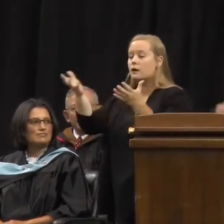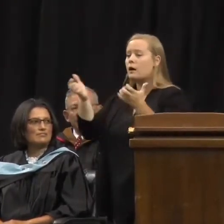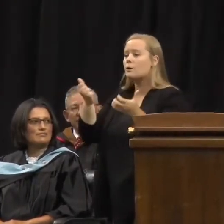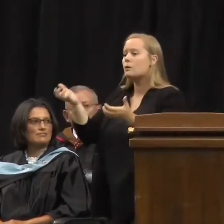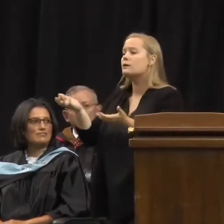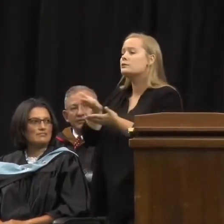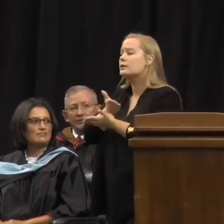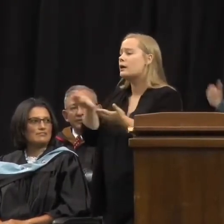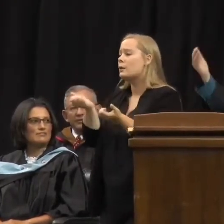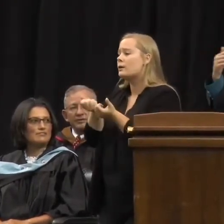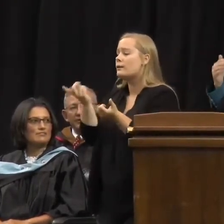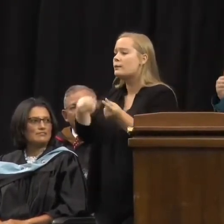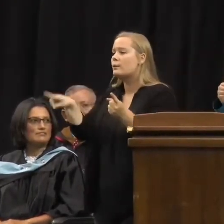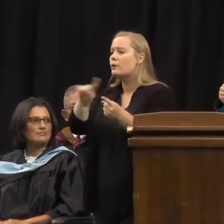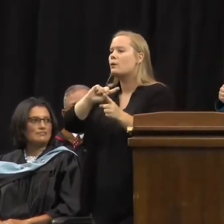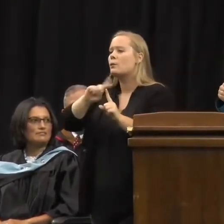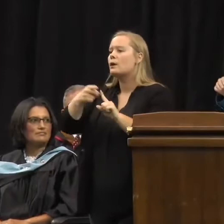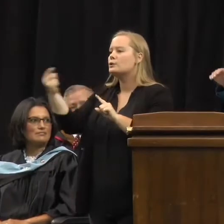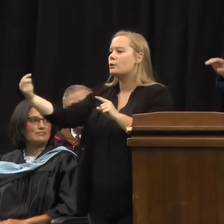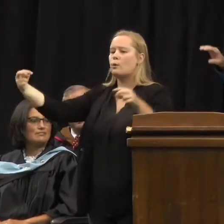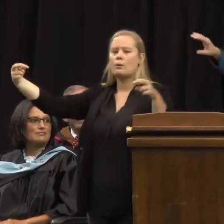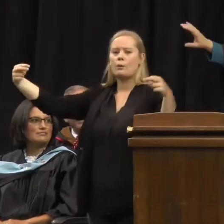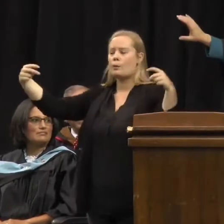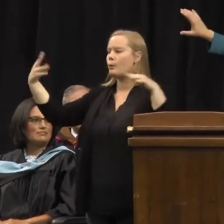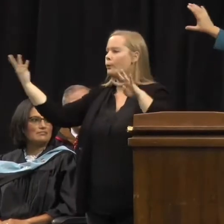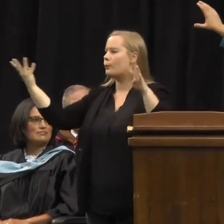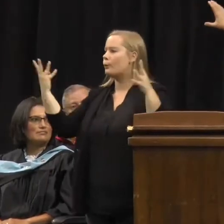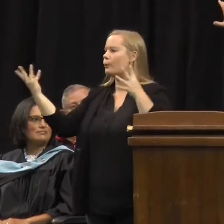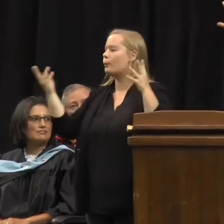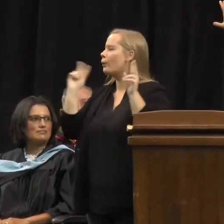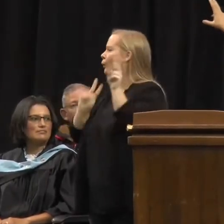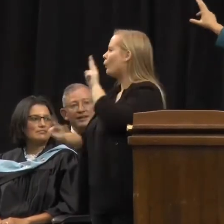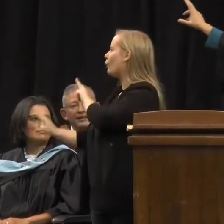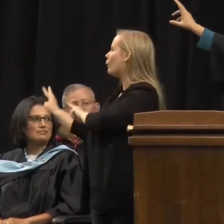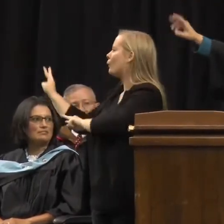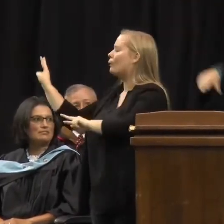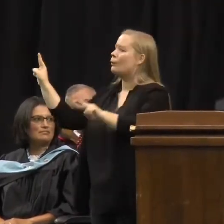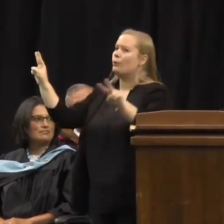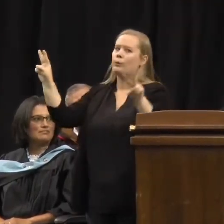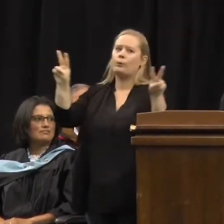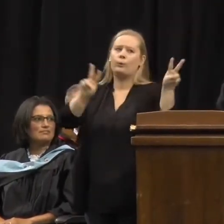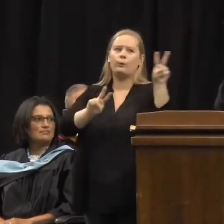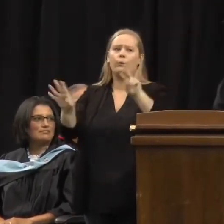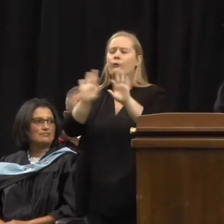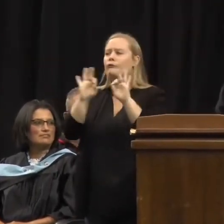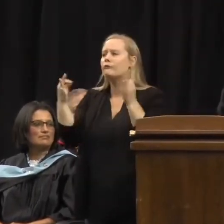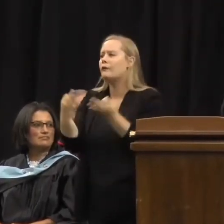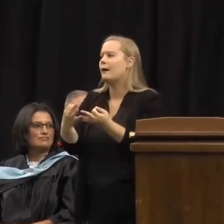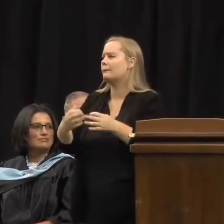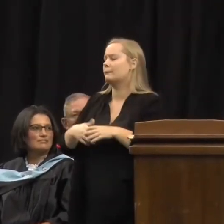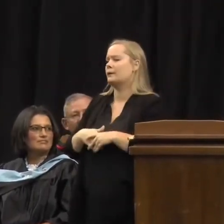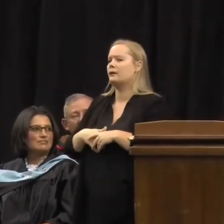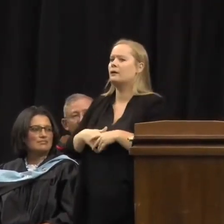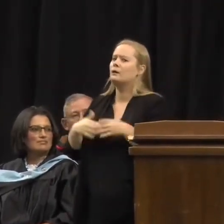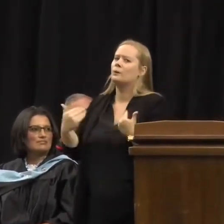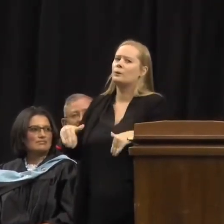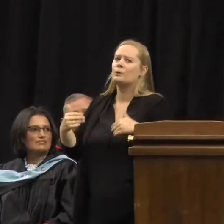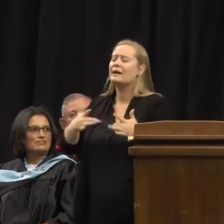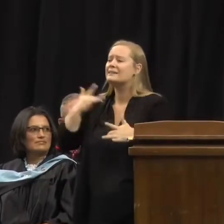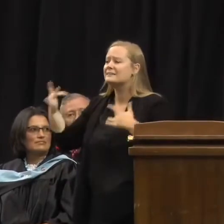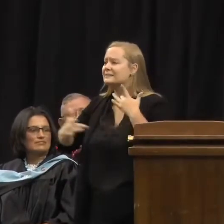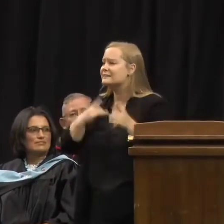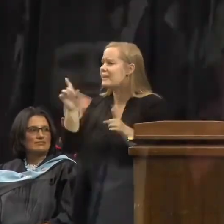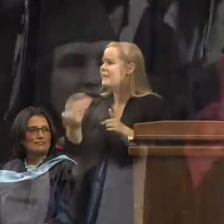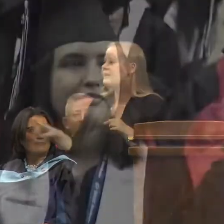just share with you as graduates, when you were walking in, looking at the faces of all your family members, so excited